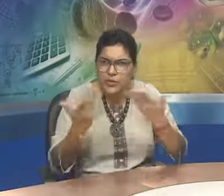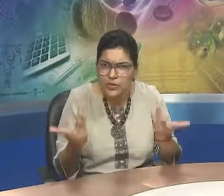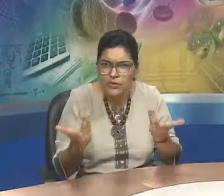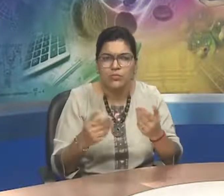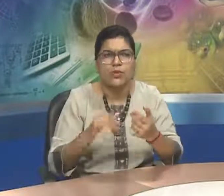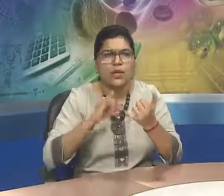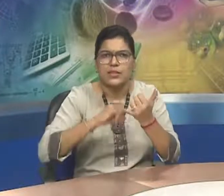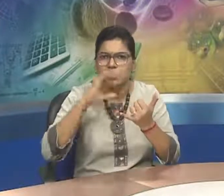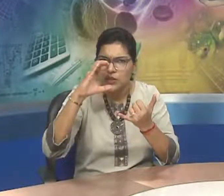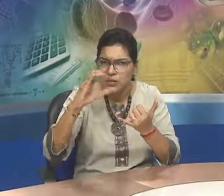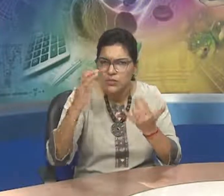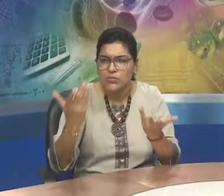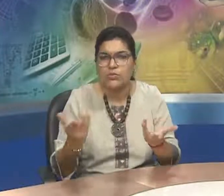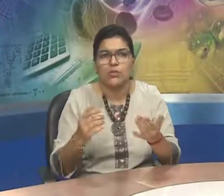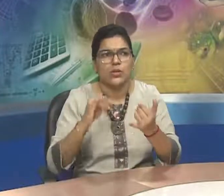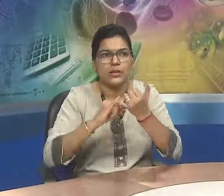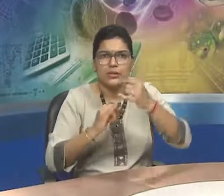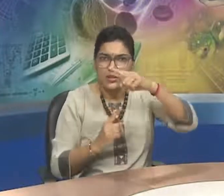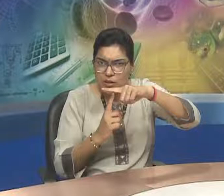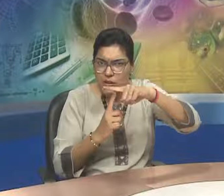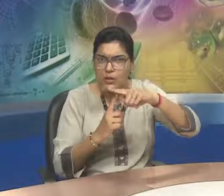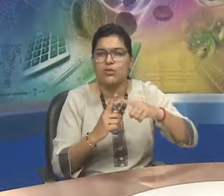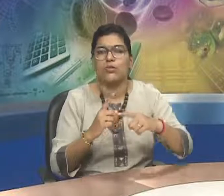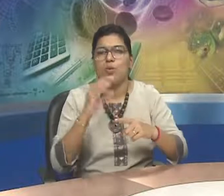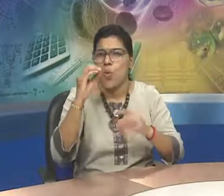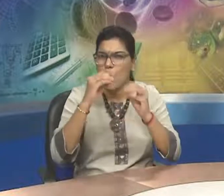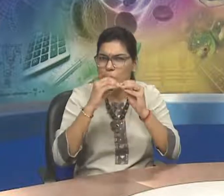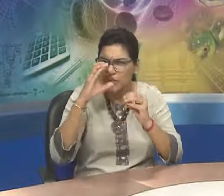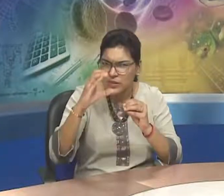their culture and language.